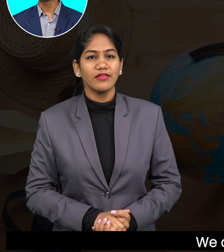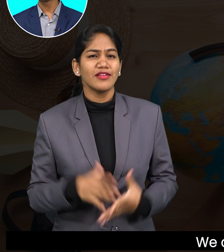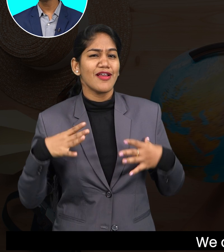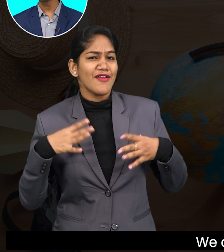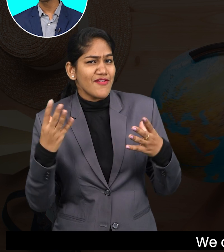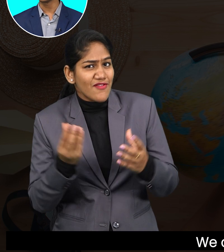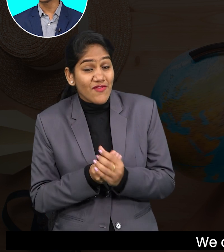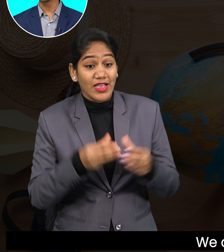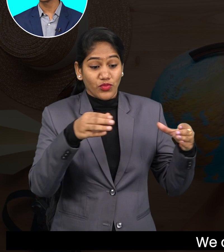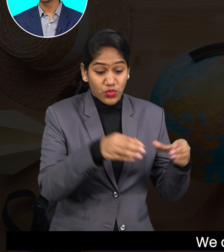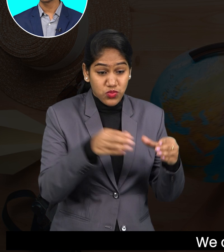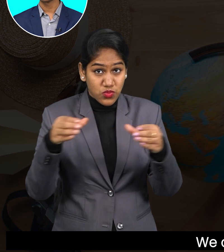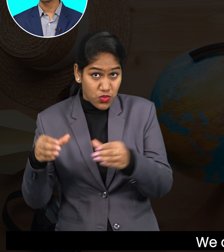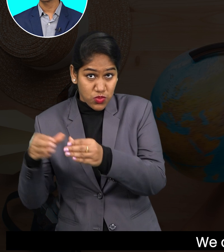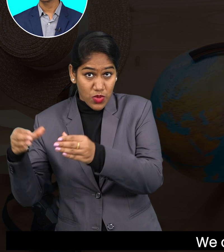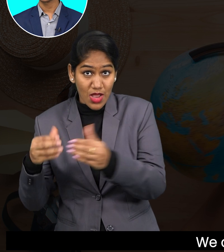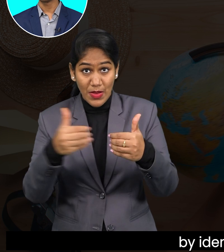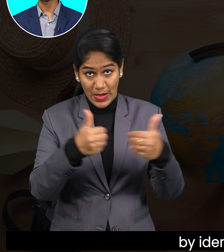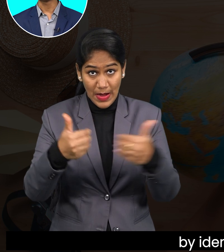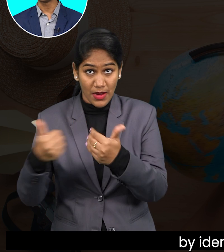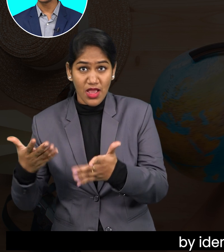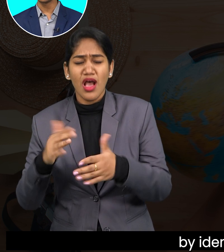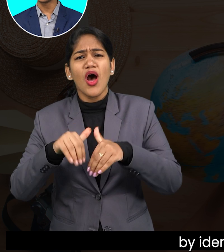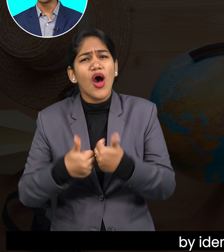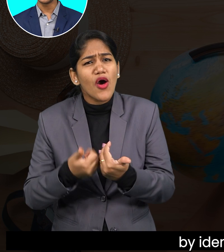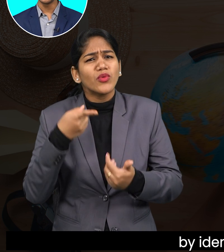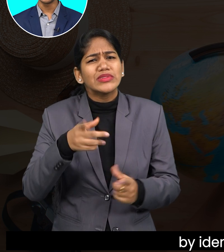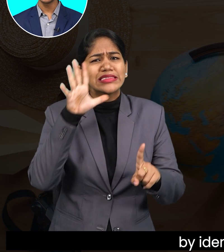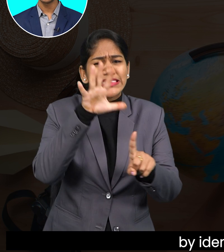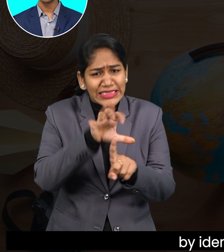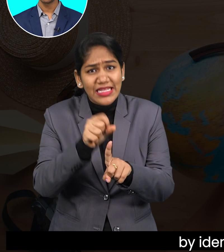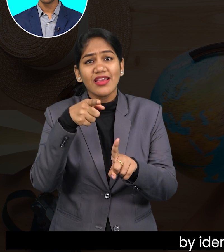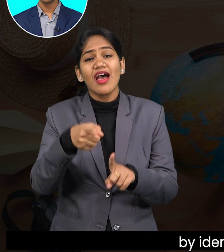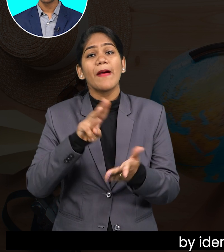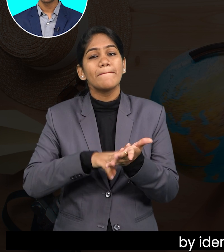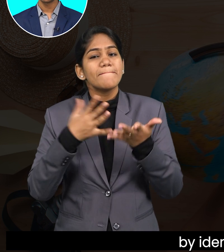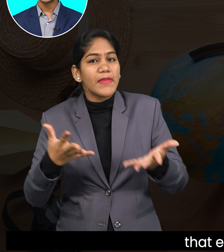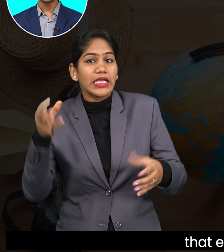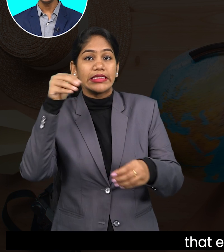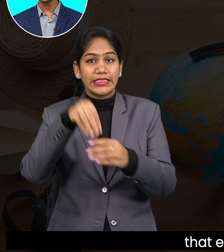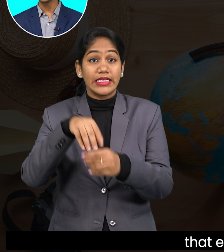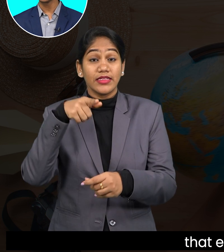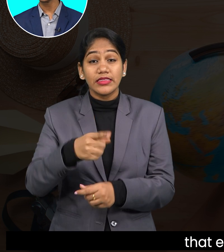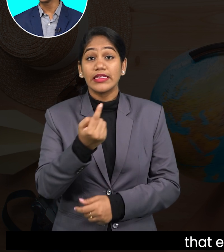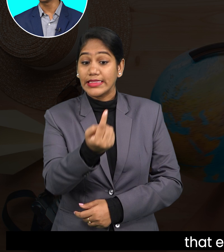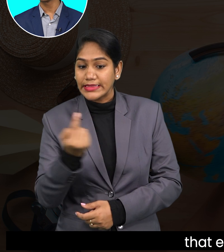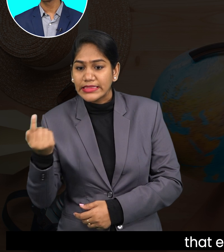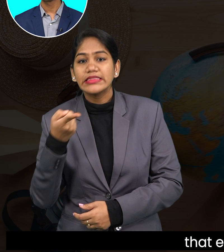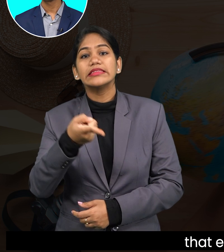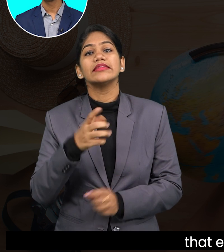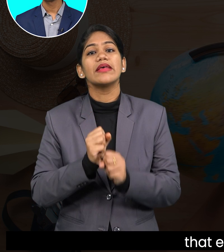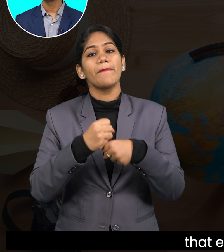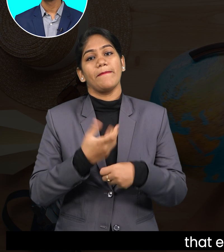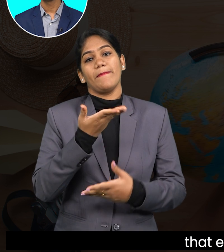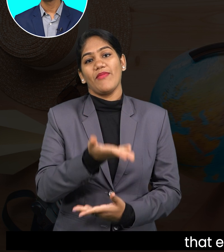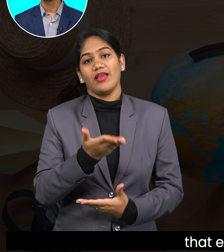We classify the things by identifying the materials that each one is made of.